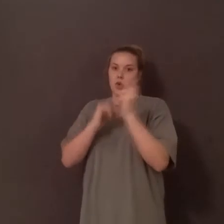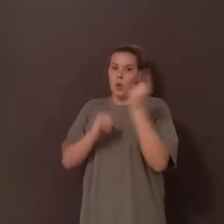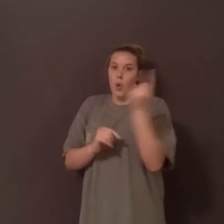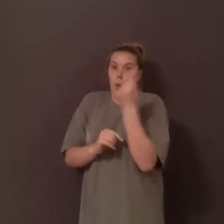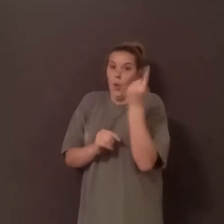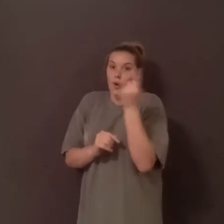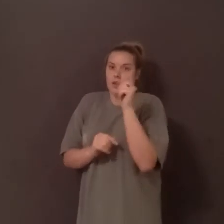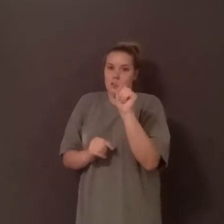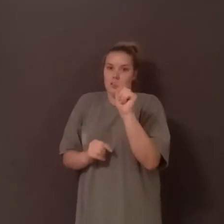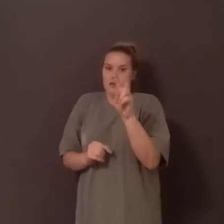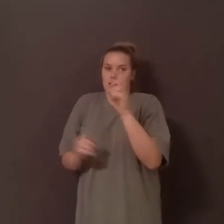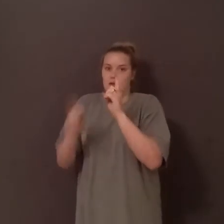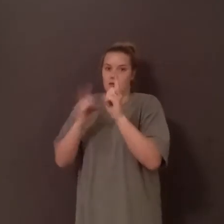interview.